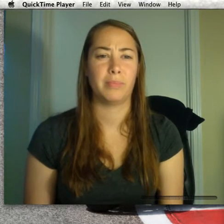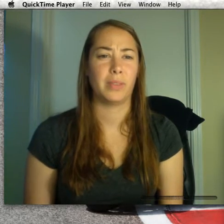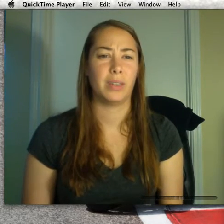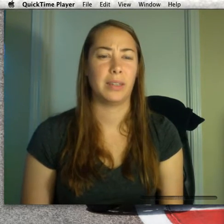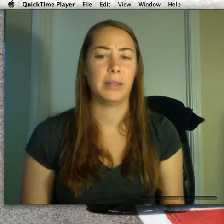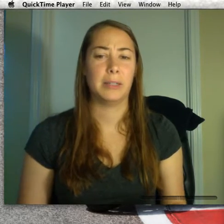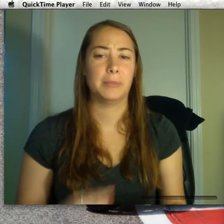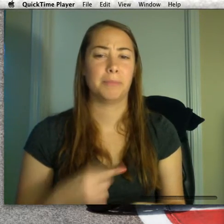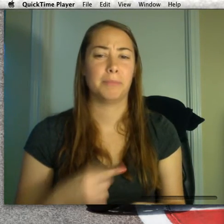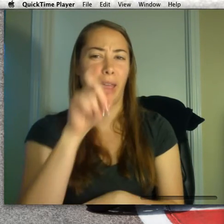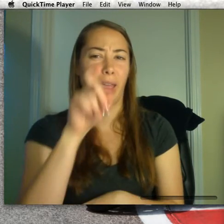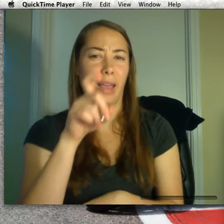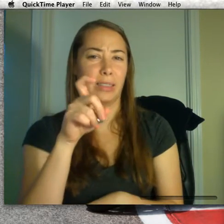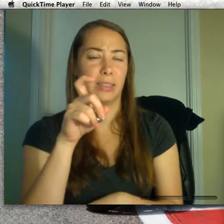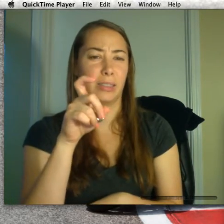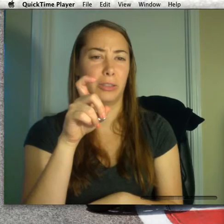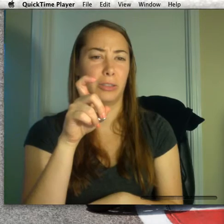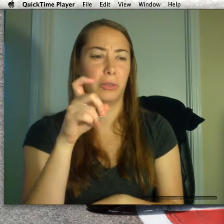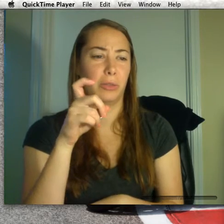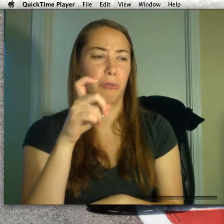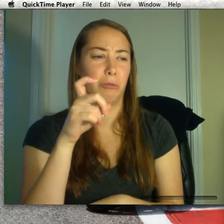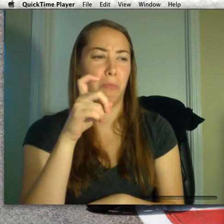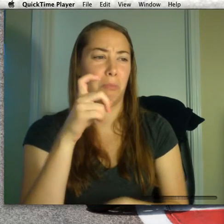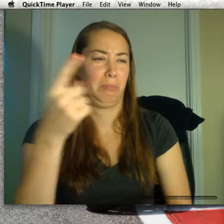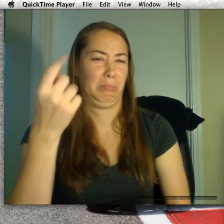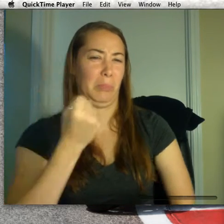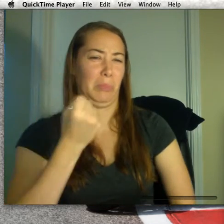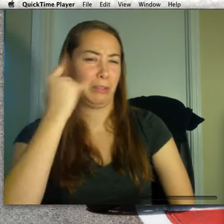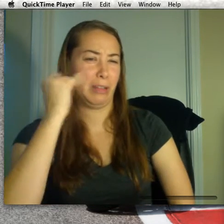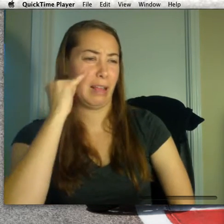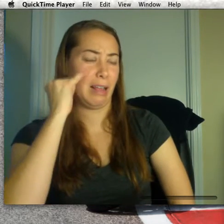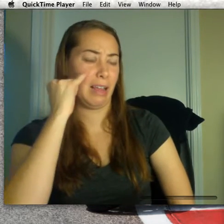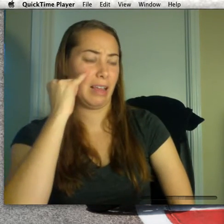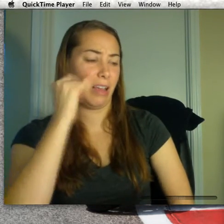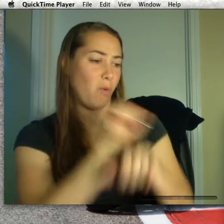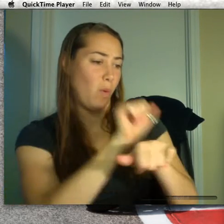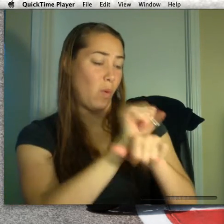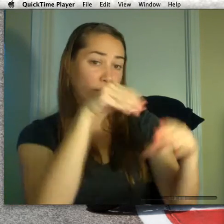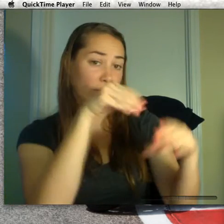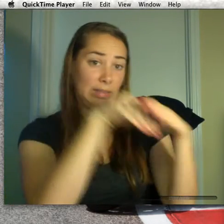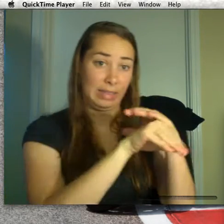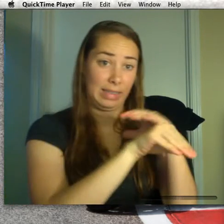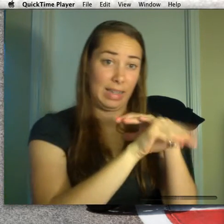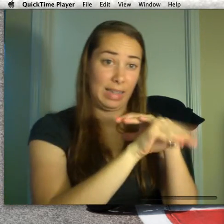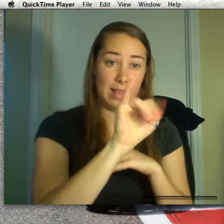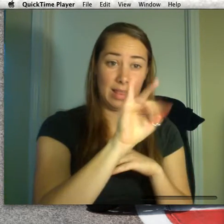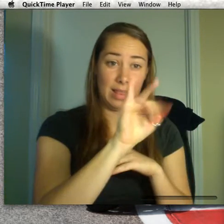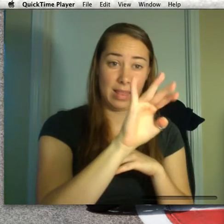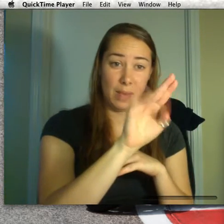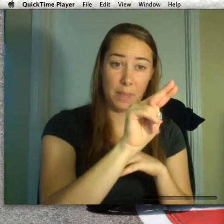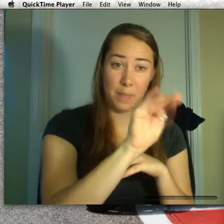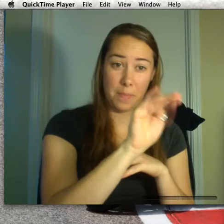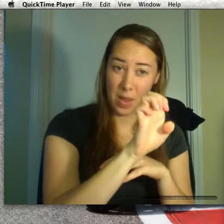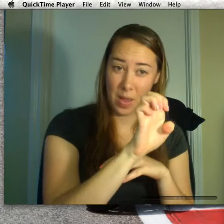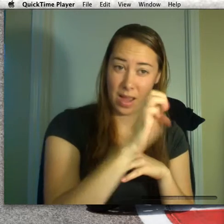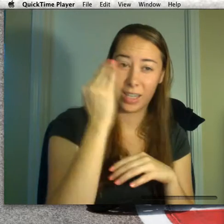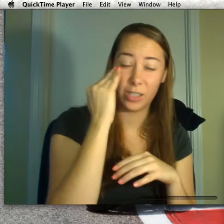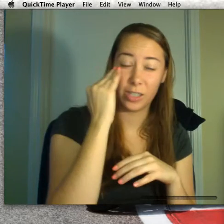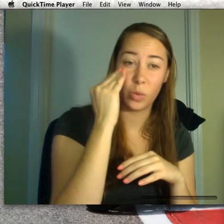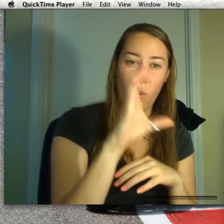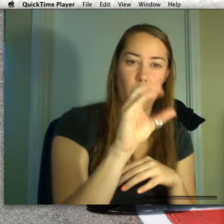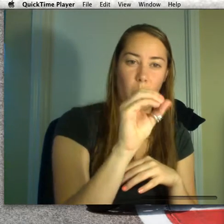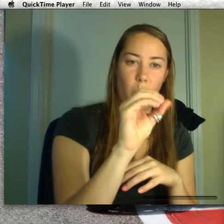that's not right. Or they focus in Washington on the intricate details of a sex